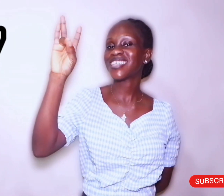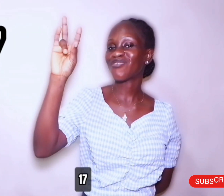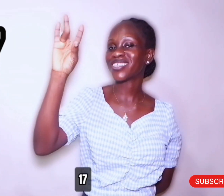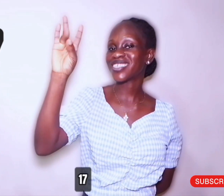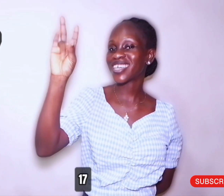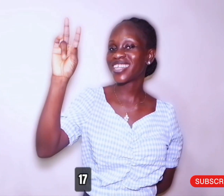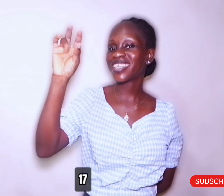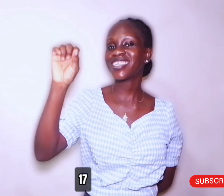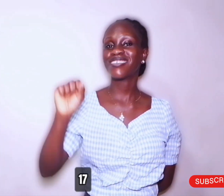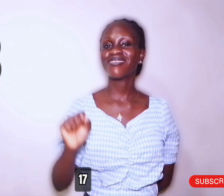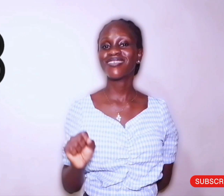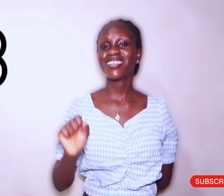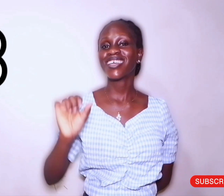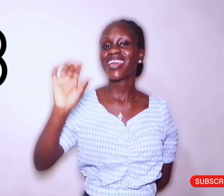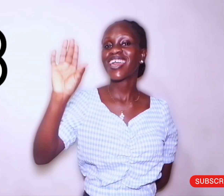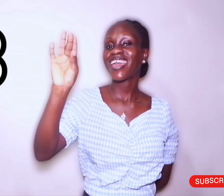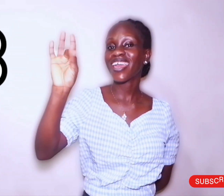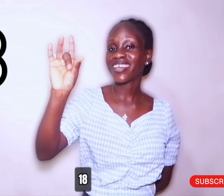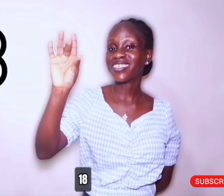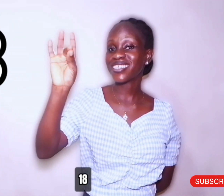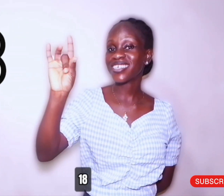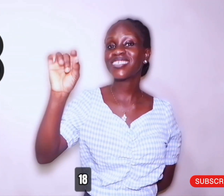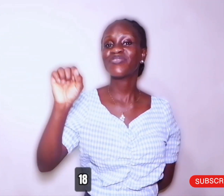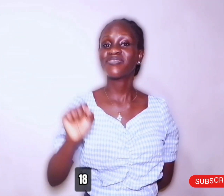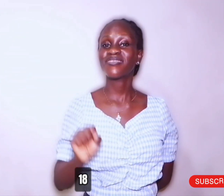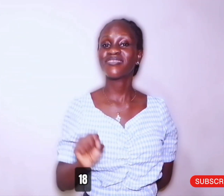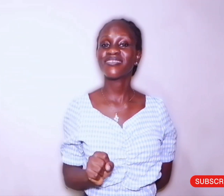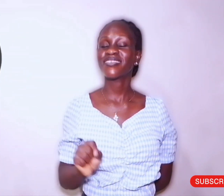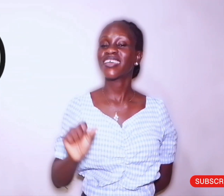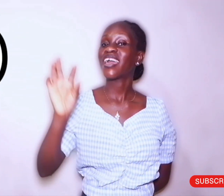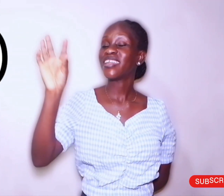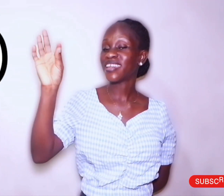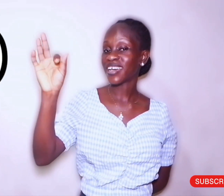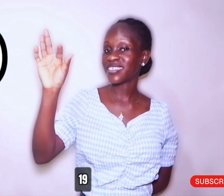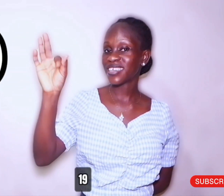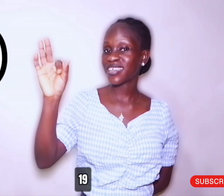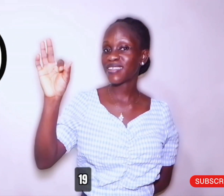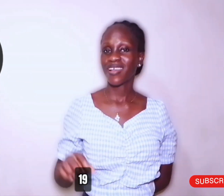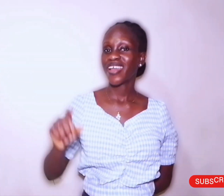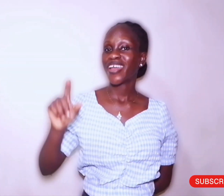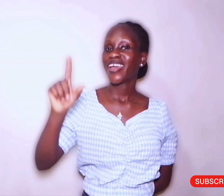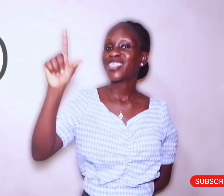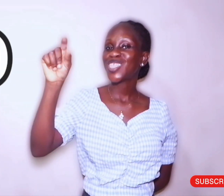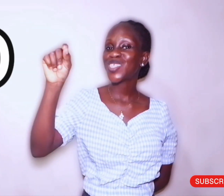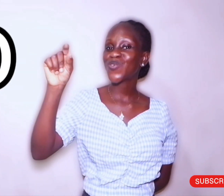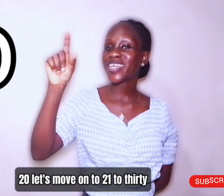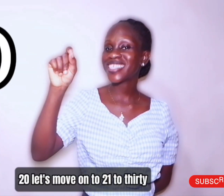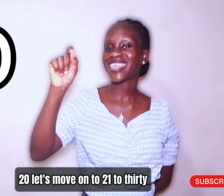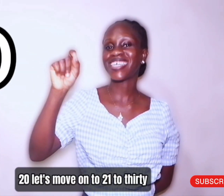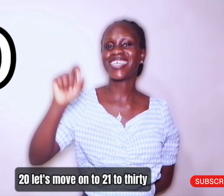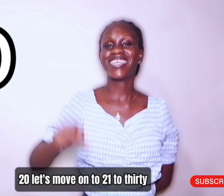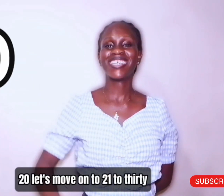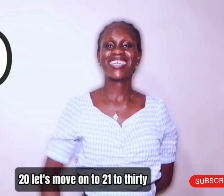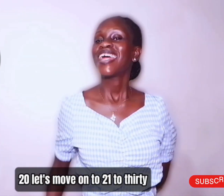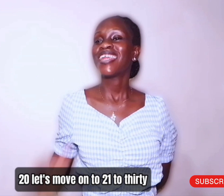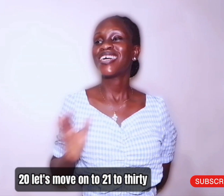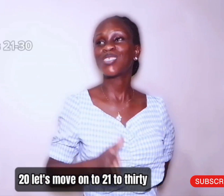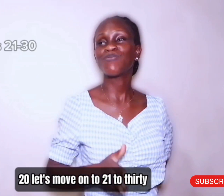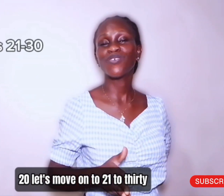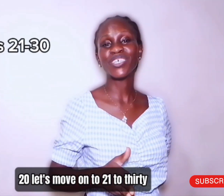17, 18, 19, 20. Let's move on